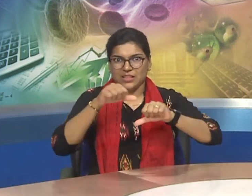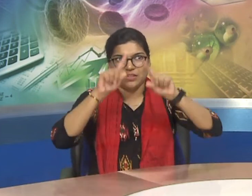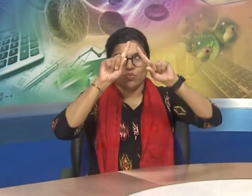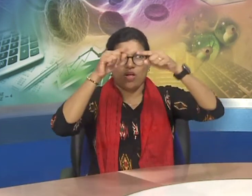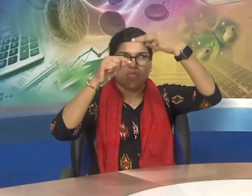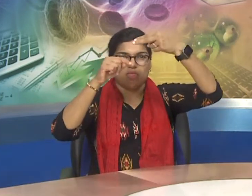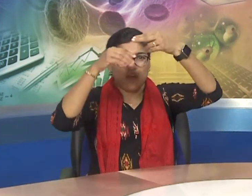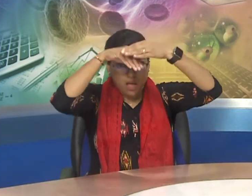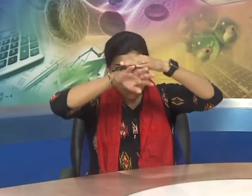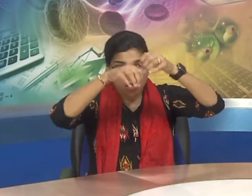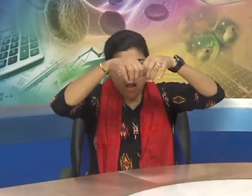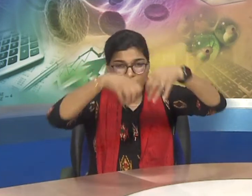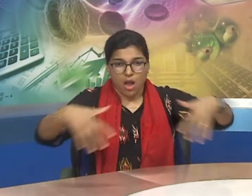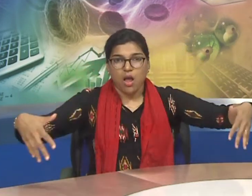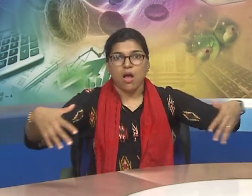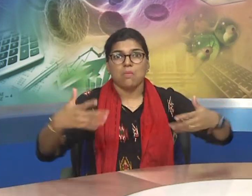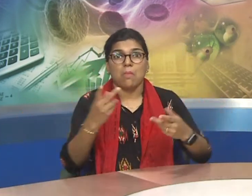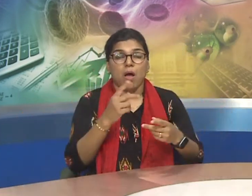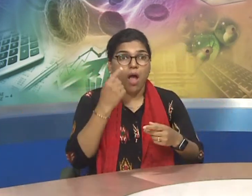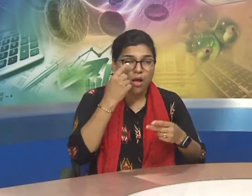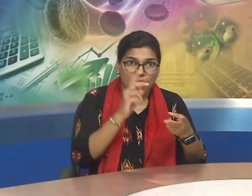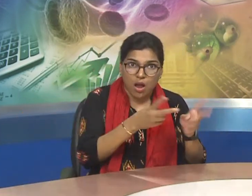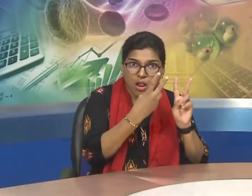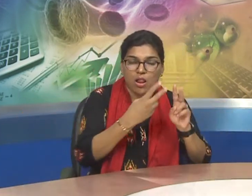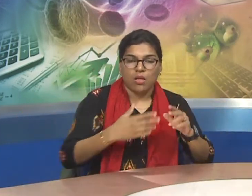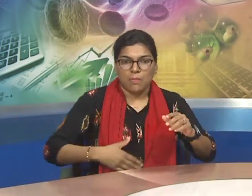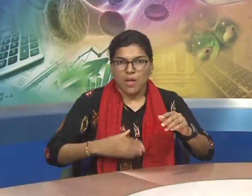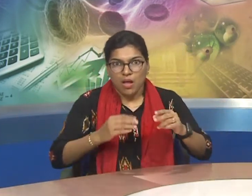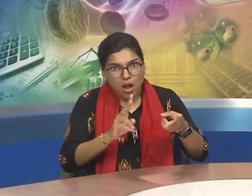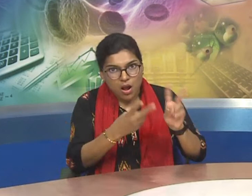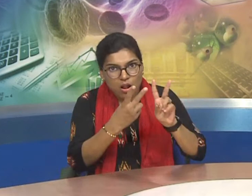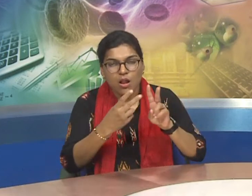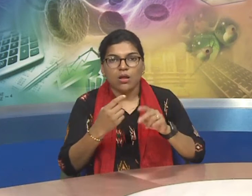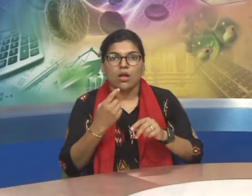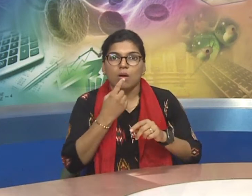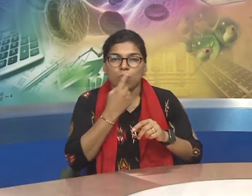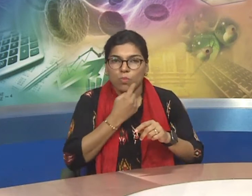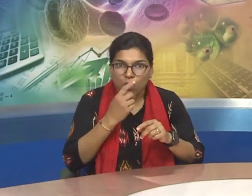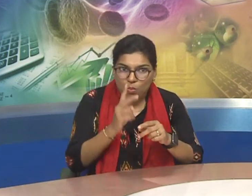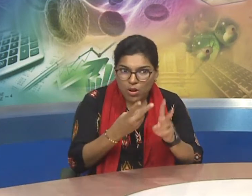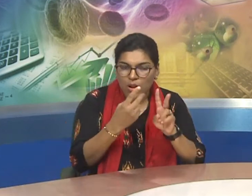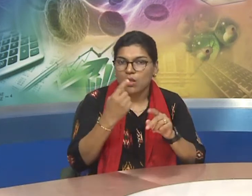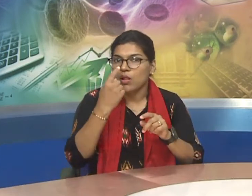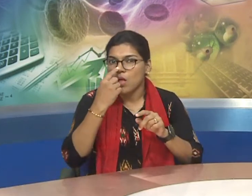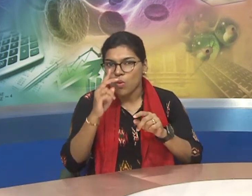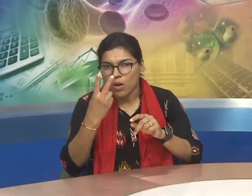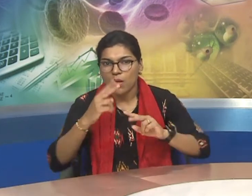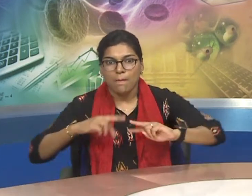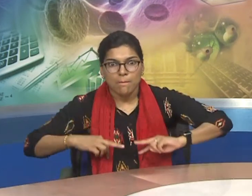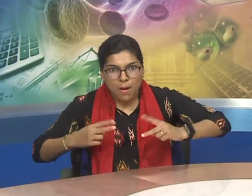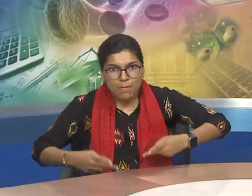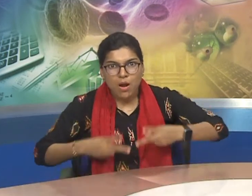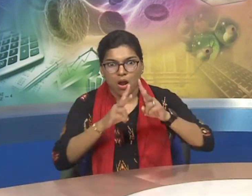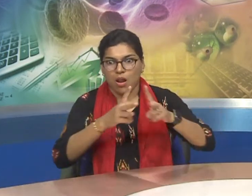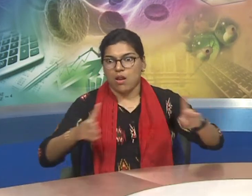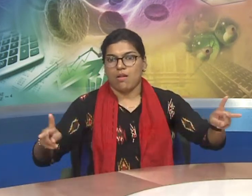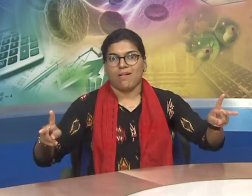an alphabetical order by different entries or by class numbers. So there may be more than